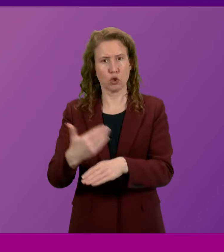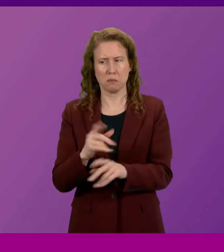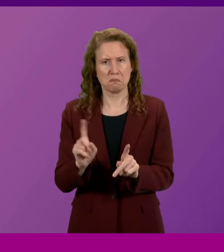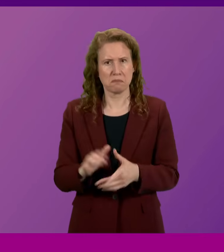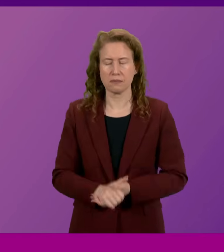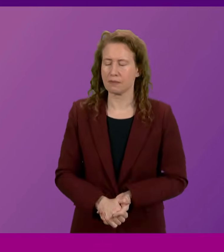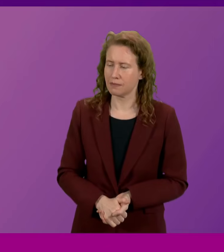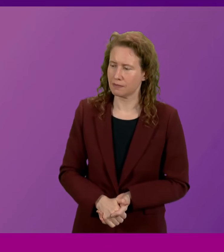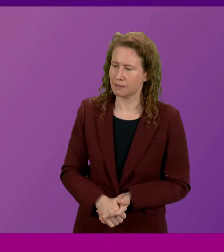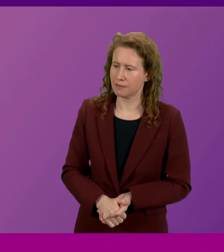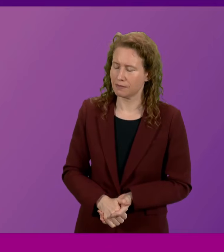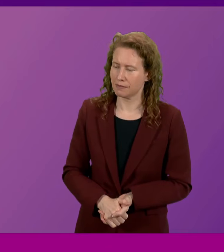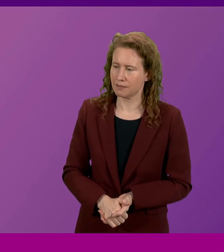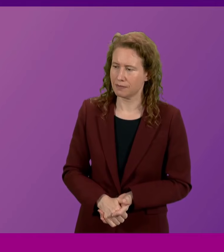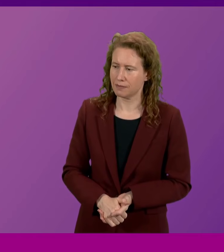First Minister.